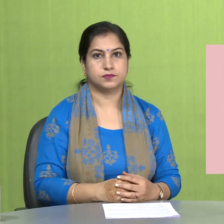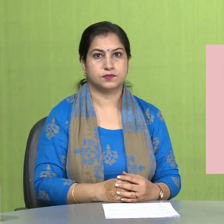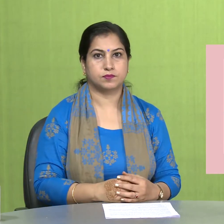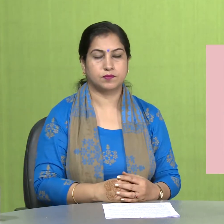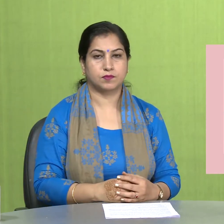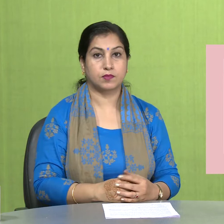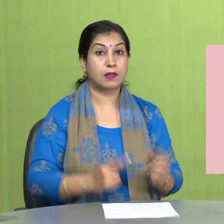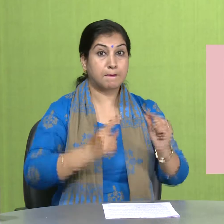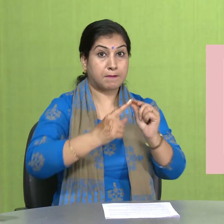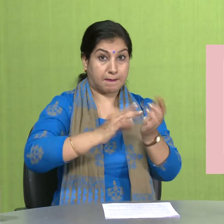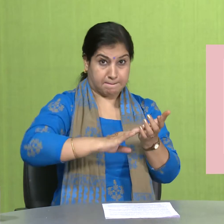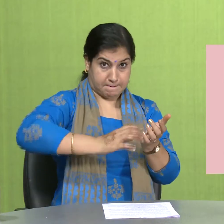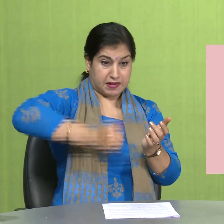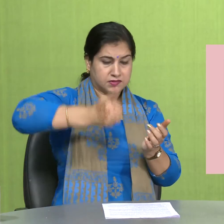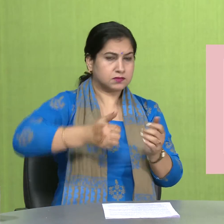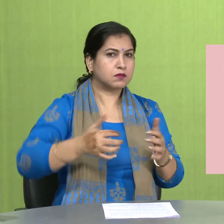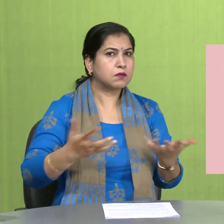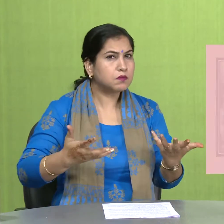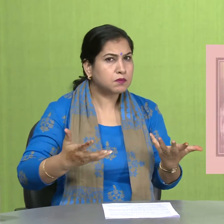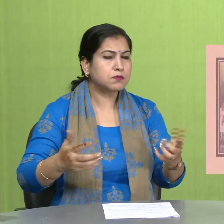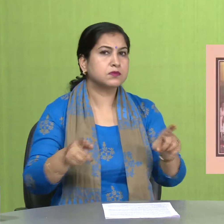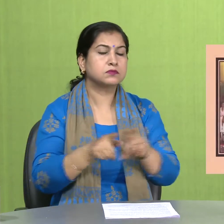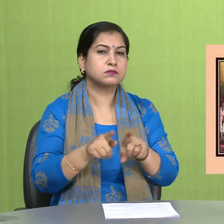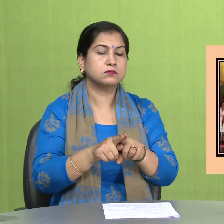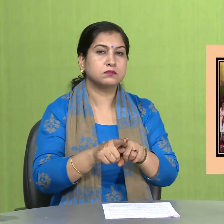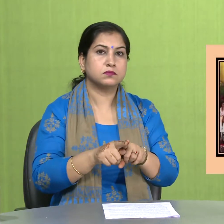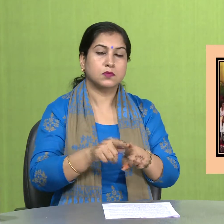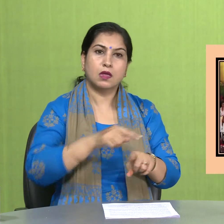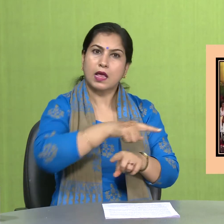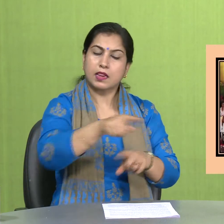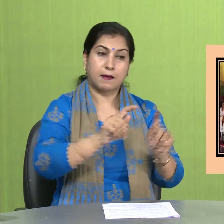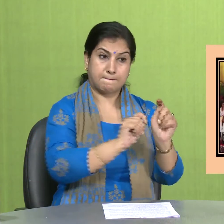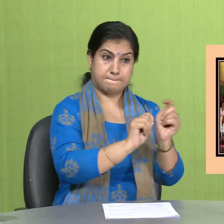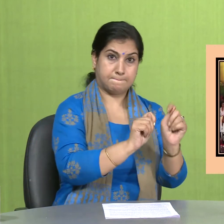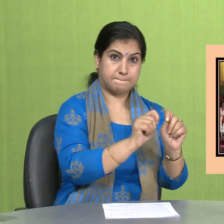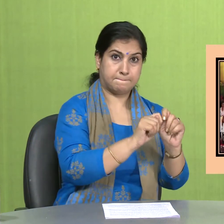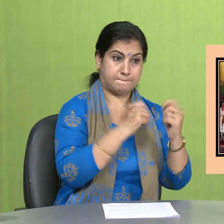The Prime Minister is at the head of the Council of Ministers.